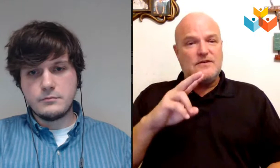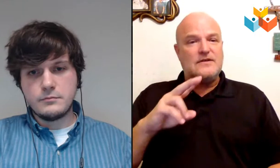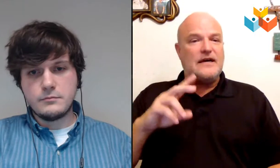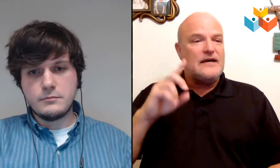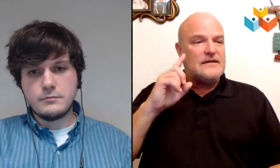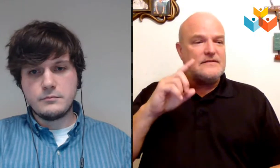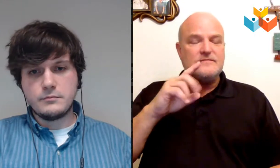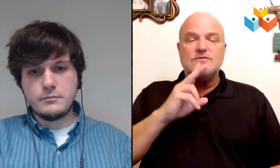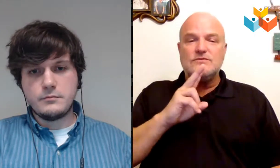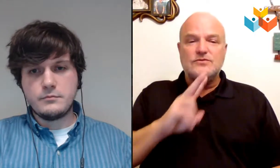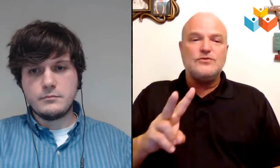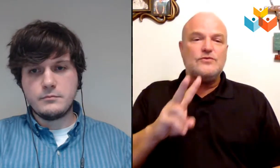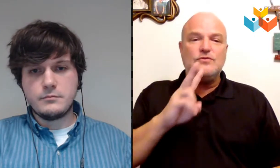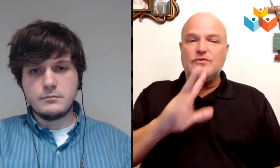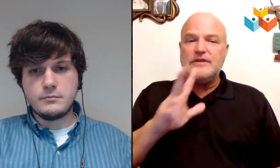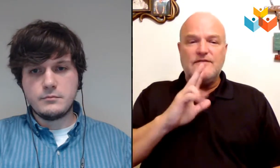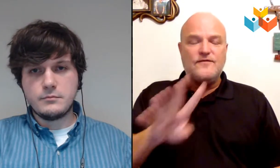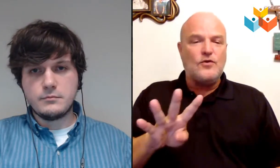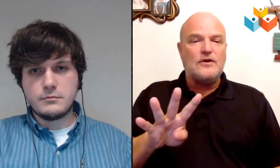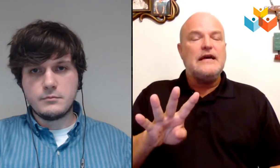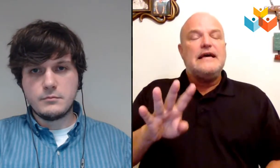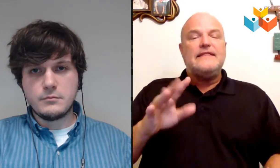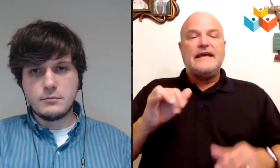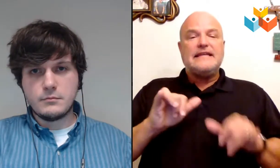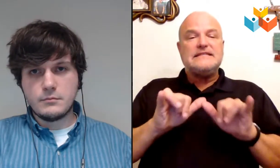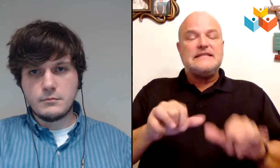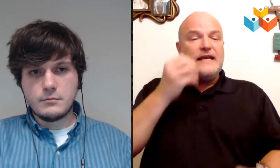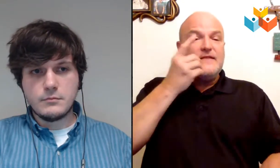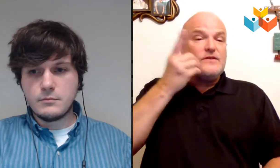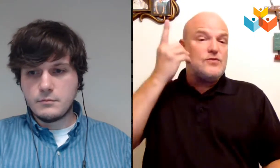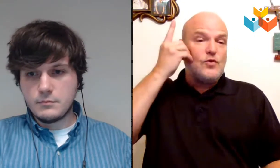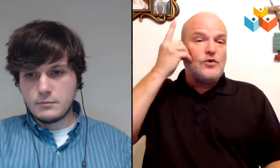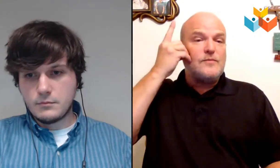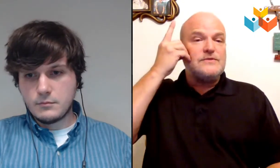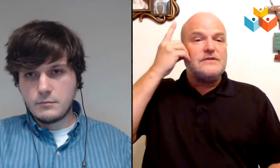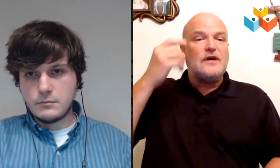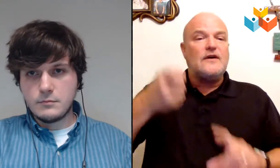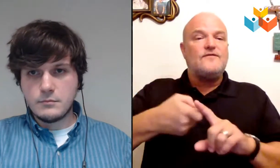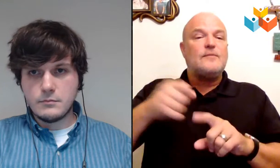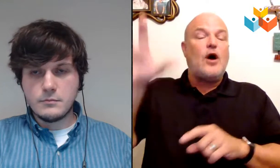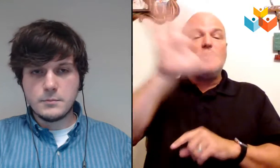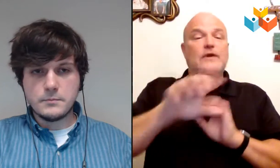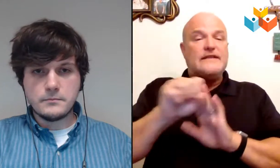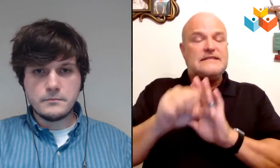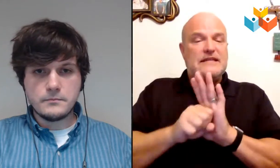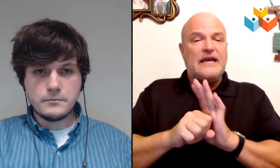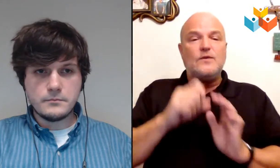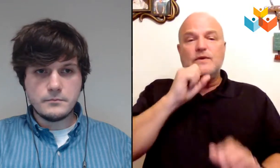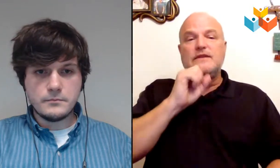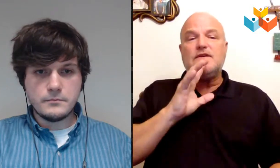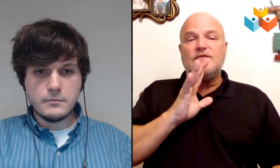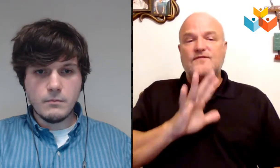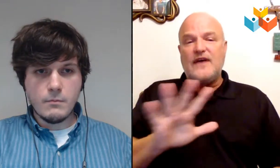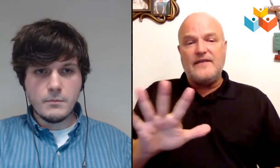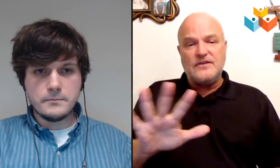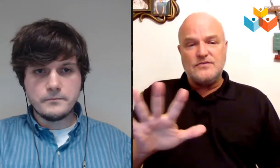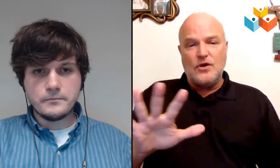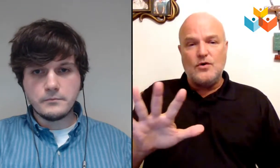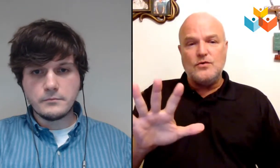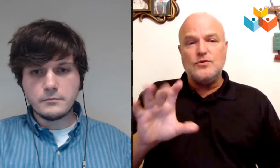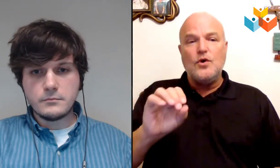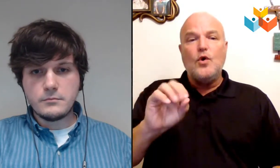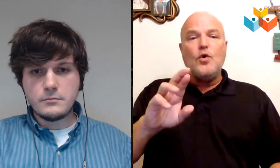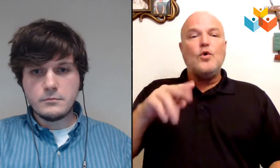classes for 2, 3, 4. They can stay in the dorms from all around the state when they're 5